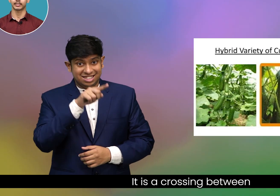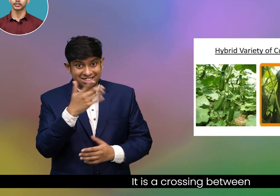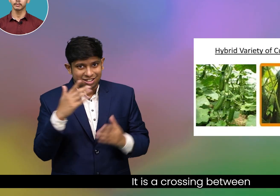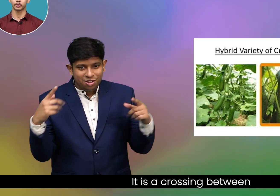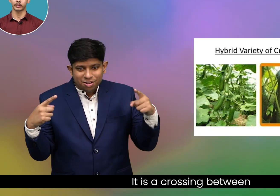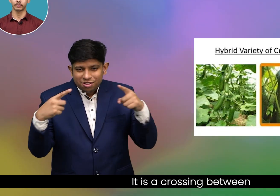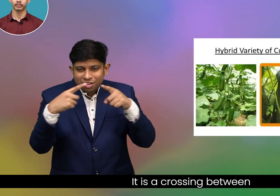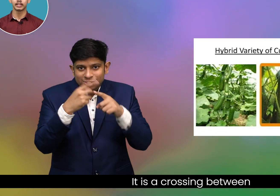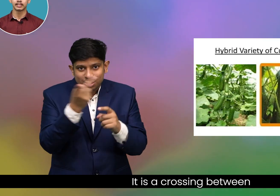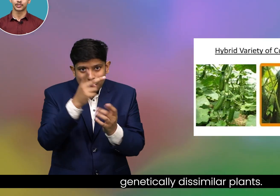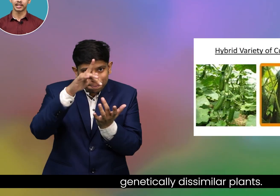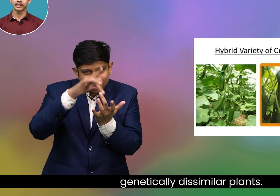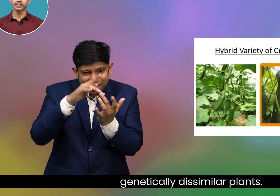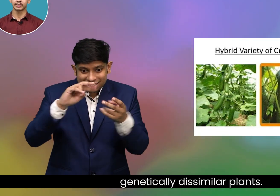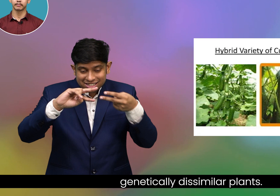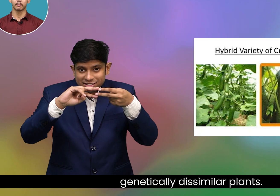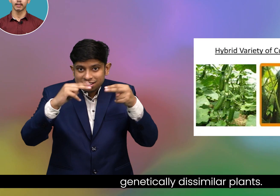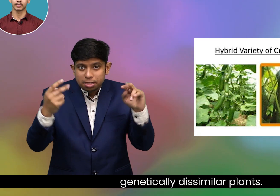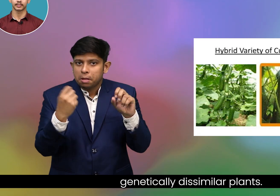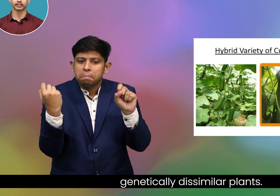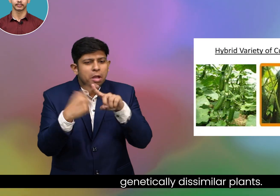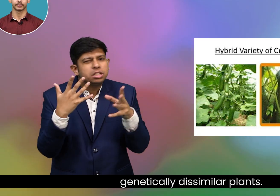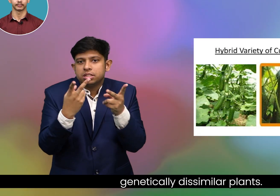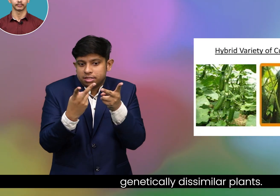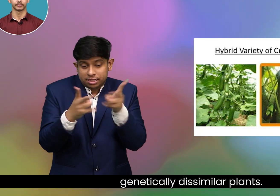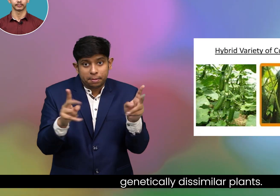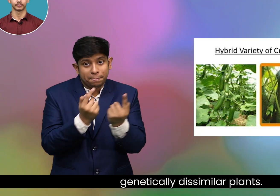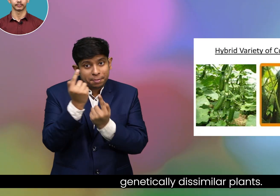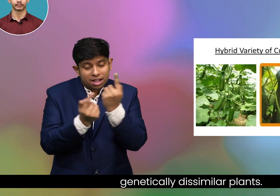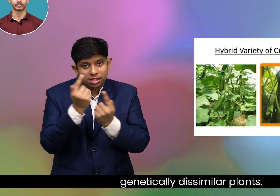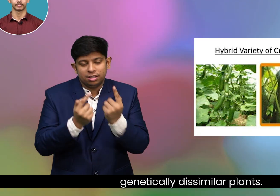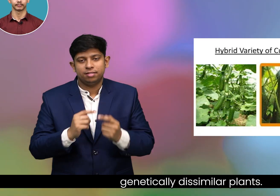It is a crossing between genetically dissimilar plants.